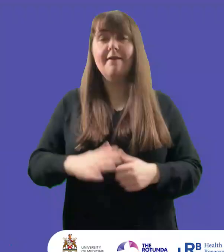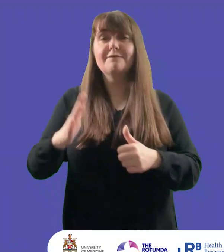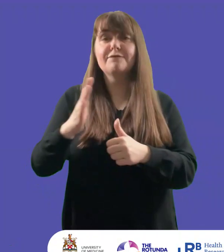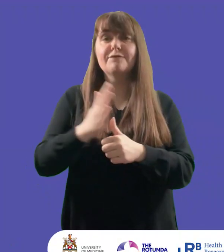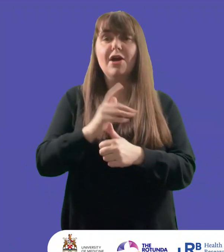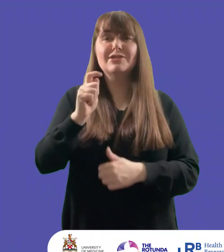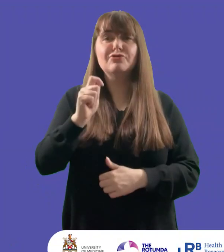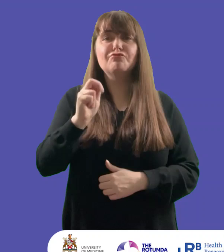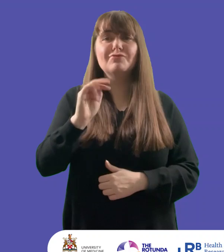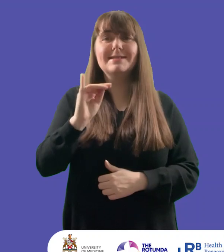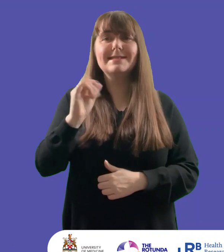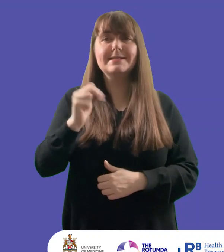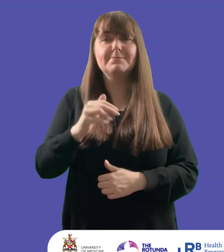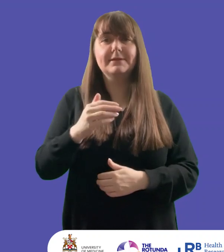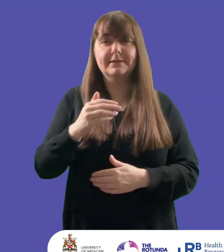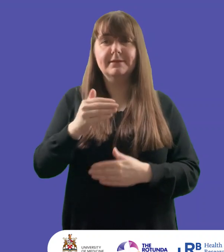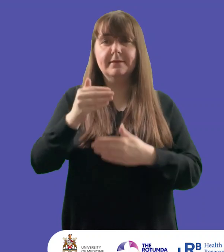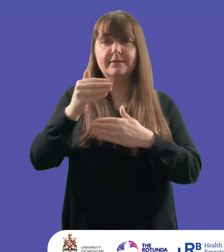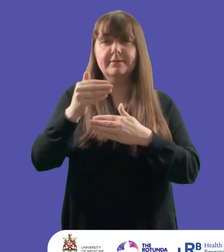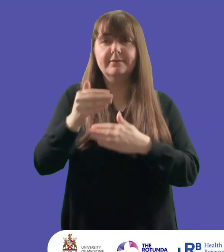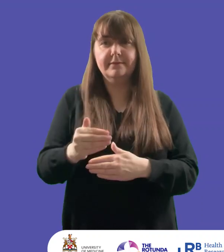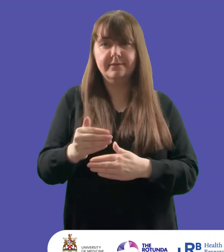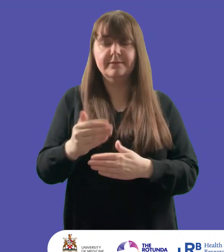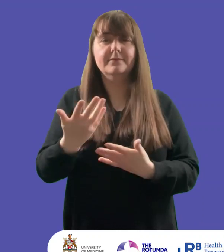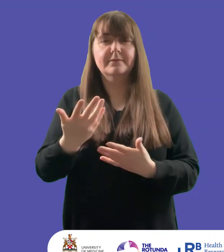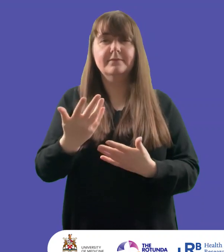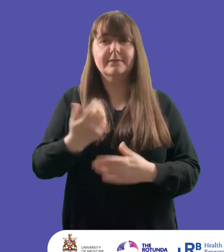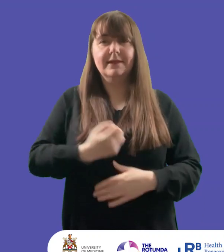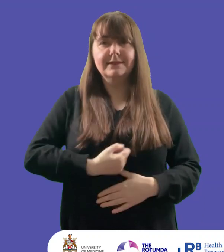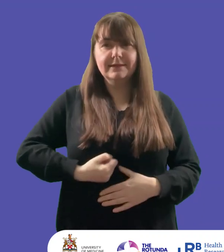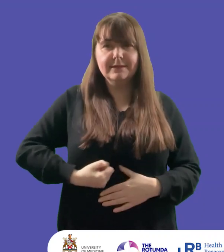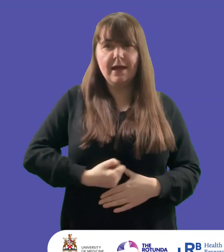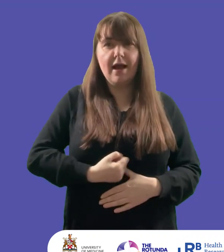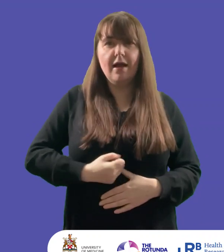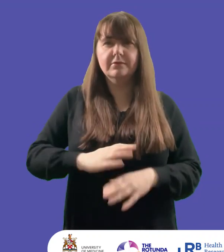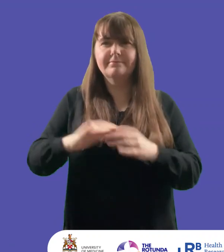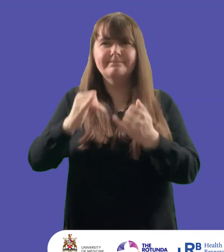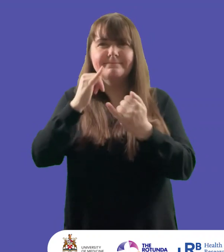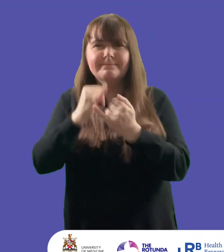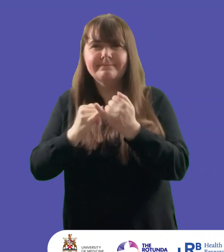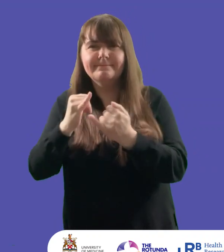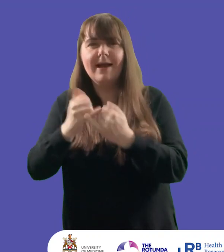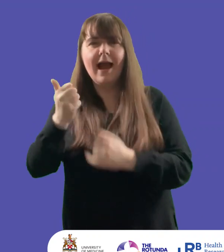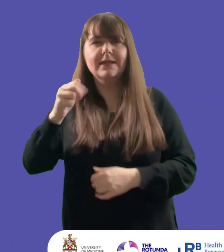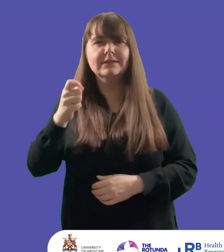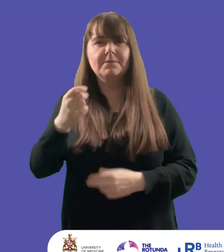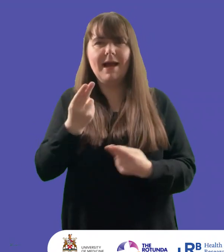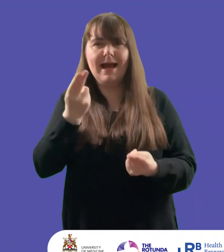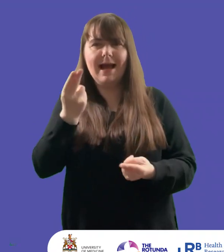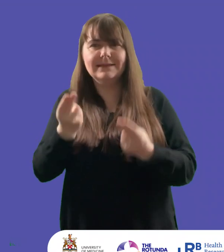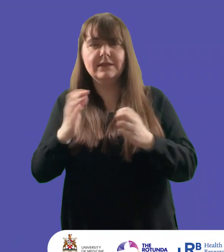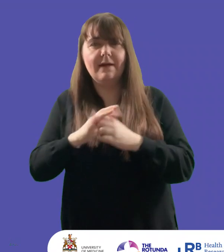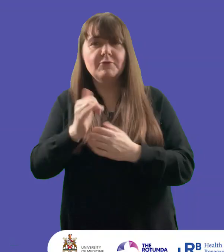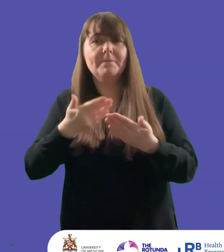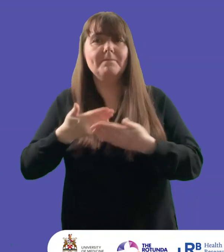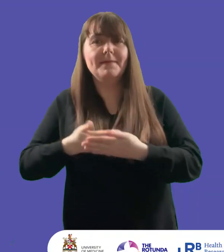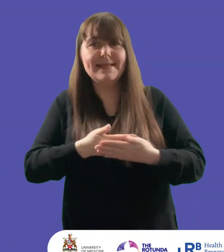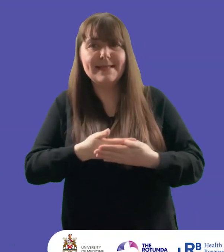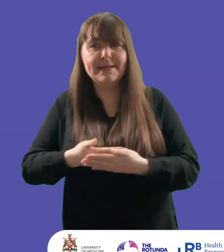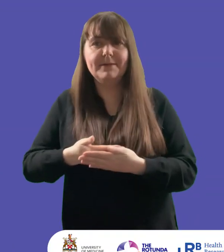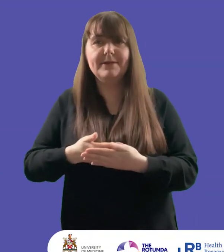At the first trimester booking scan, it is a dating ultrasound. It is not a detailed anatomy assessment of your